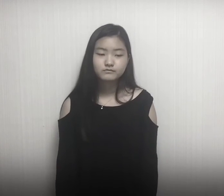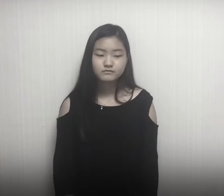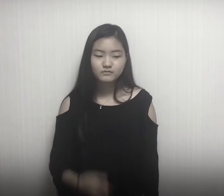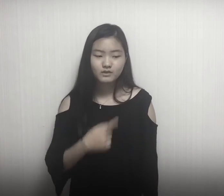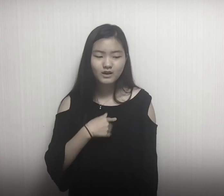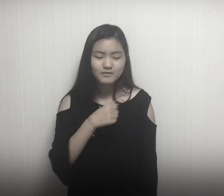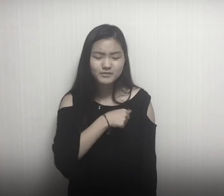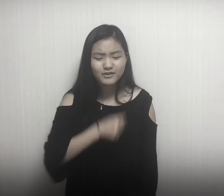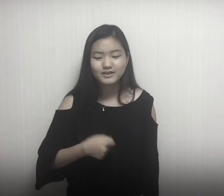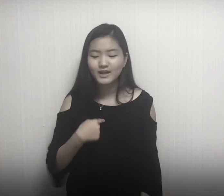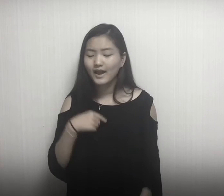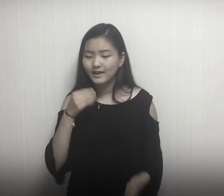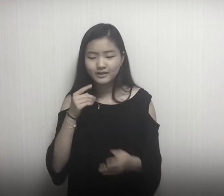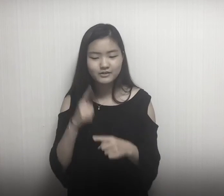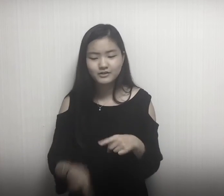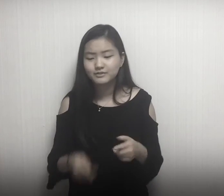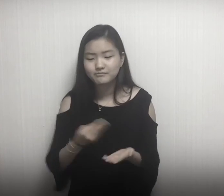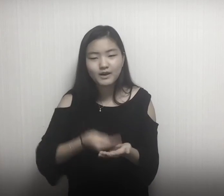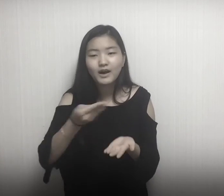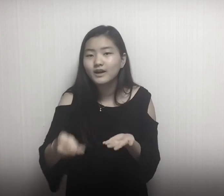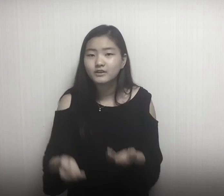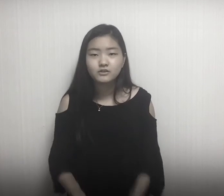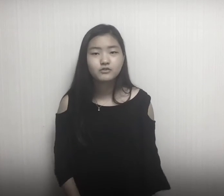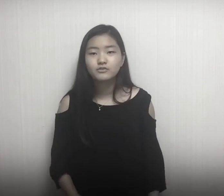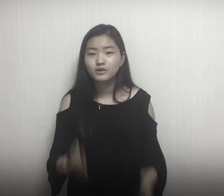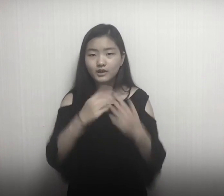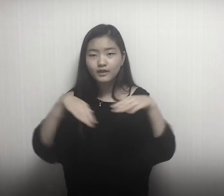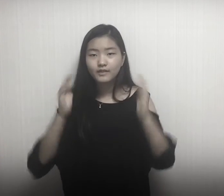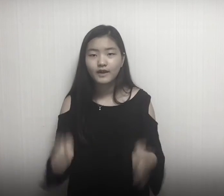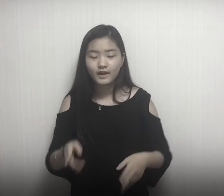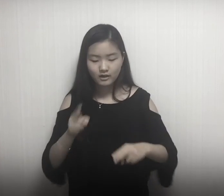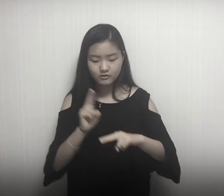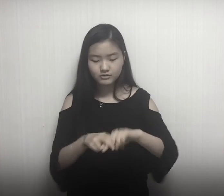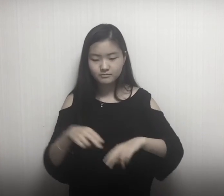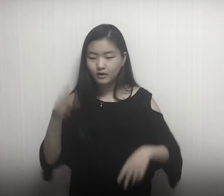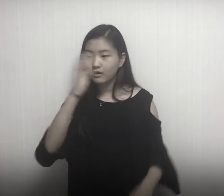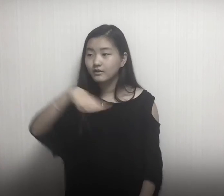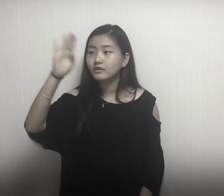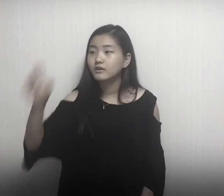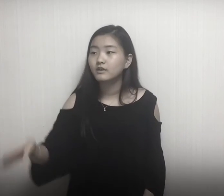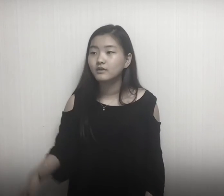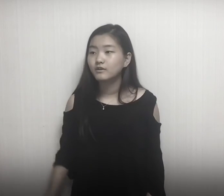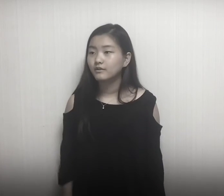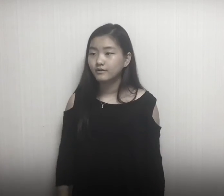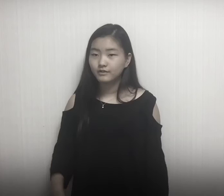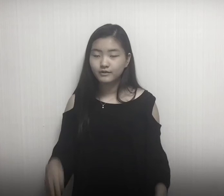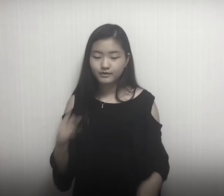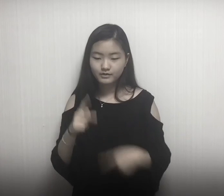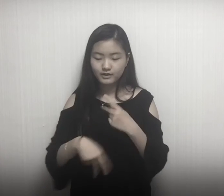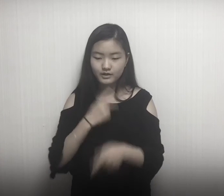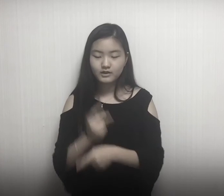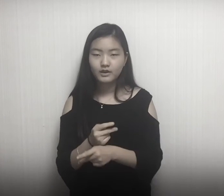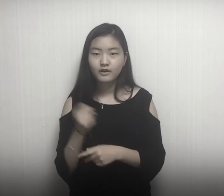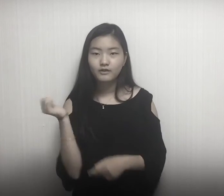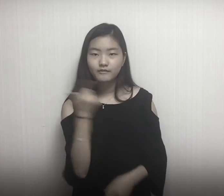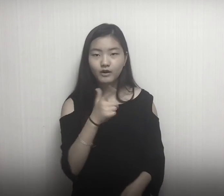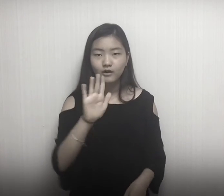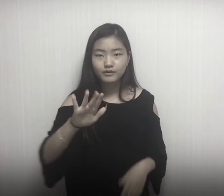I'm sorry that I couldn't buy you That house upon the hill Or take care of all